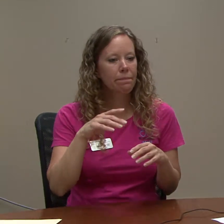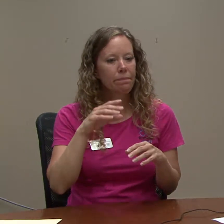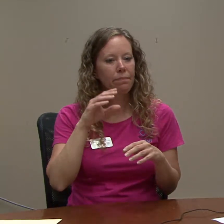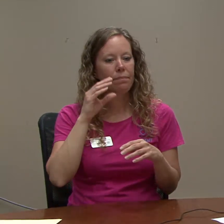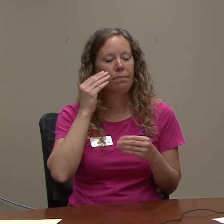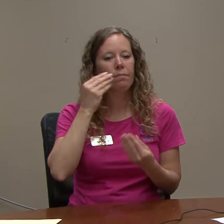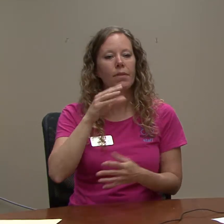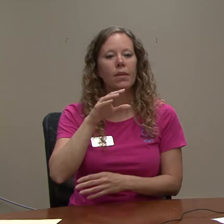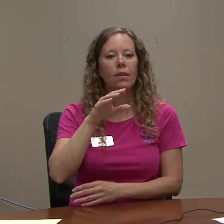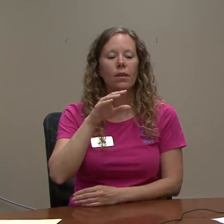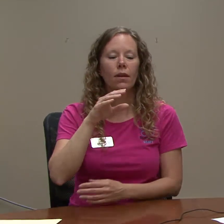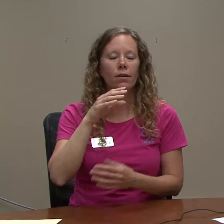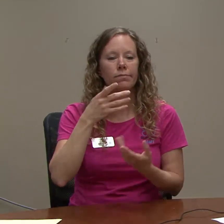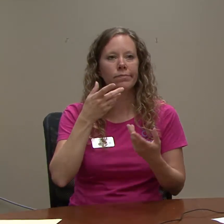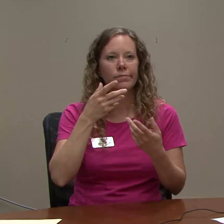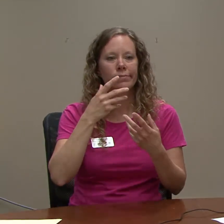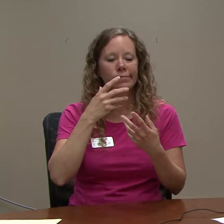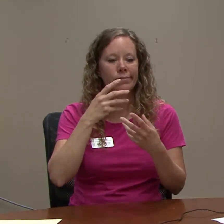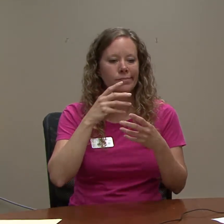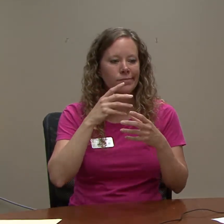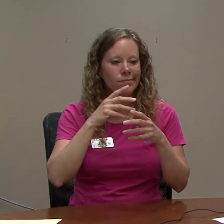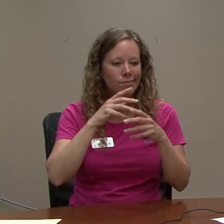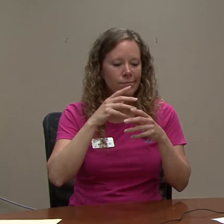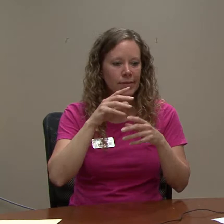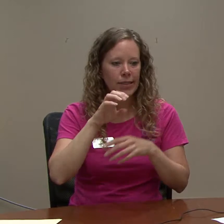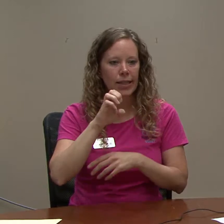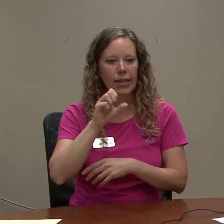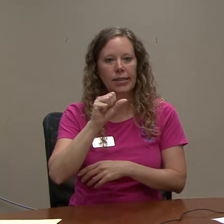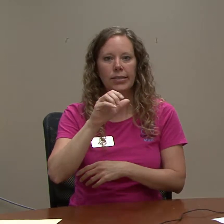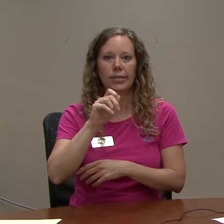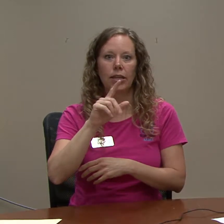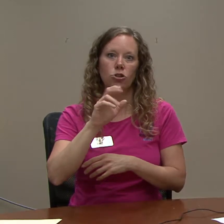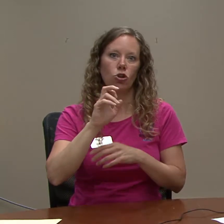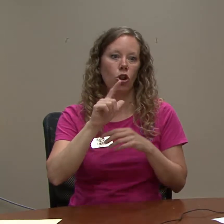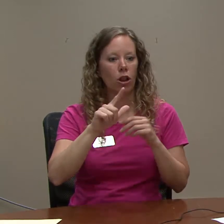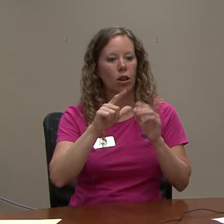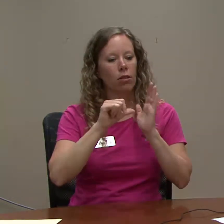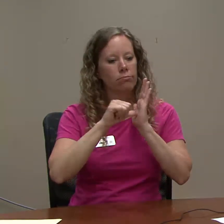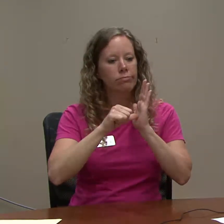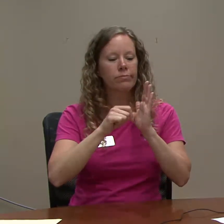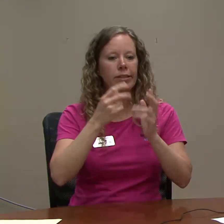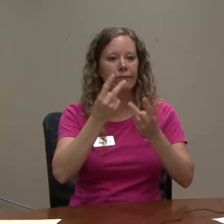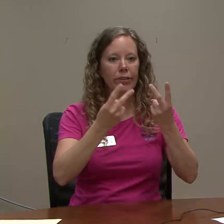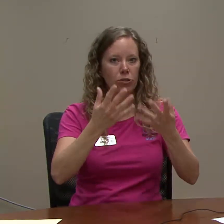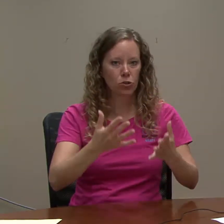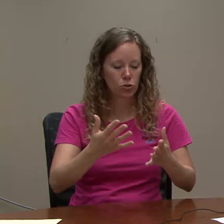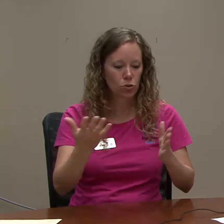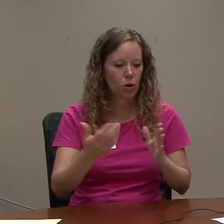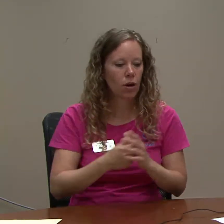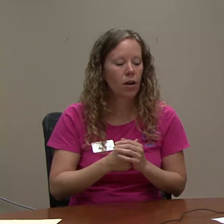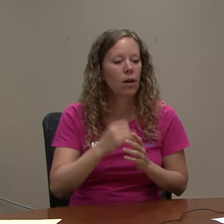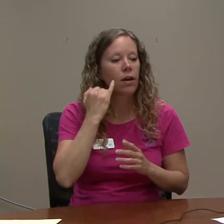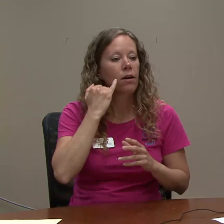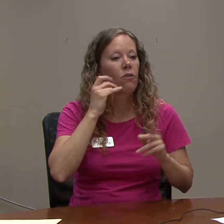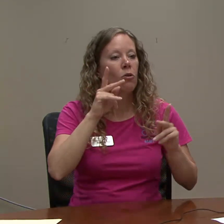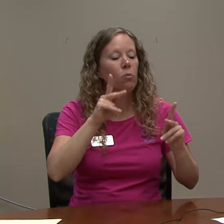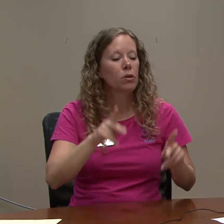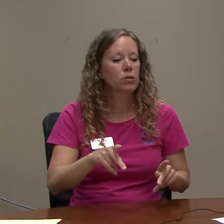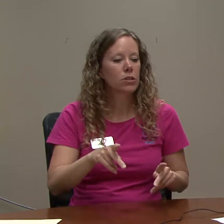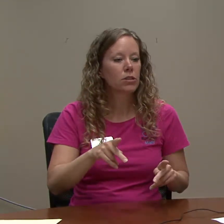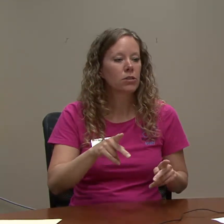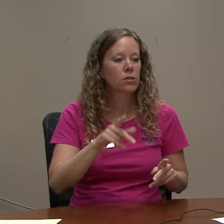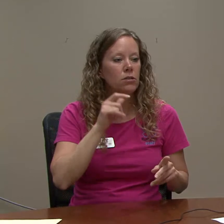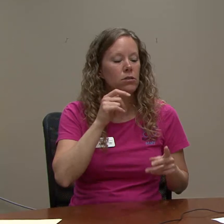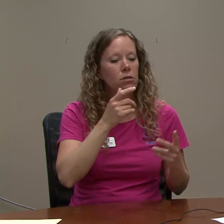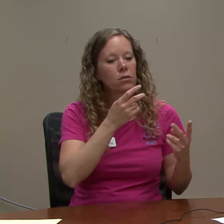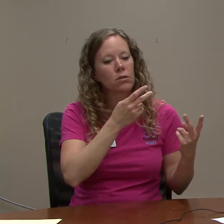as, where will I find it? My essential visitor. is defined as someone who's coming in like